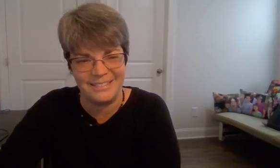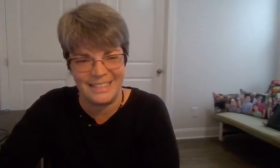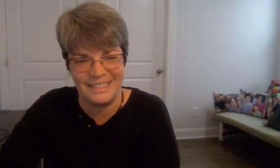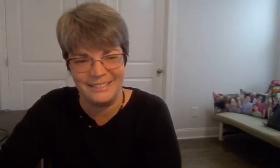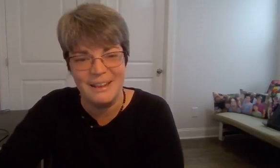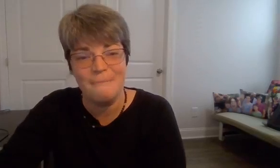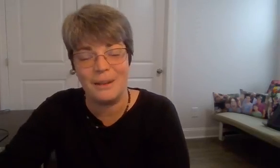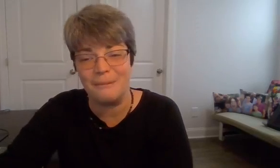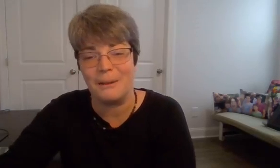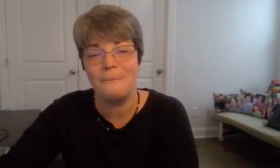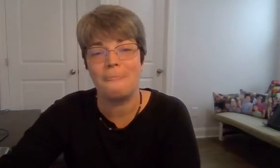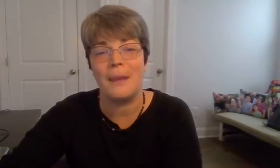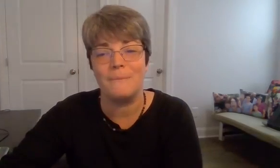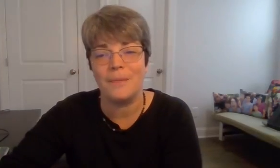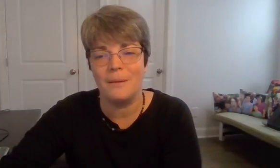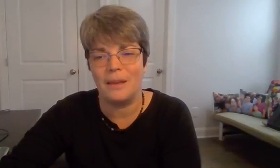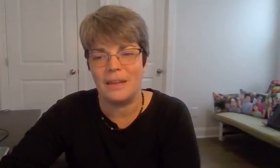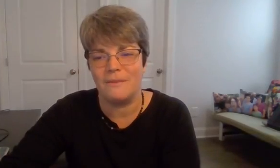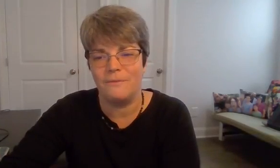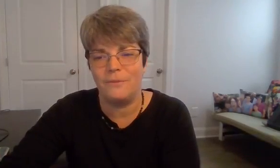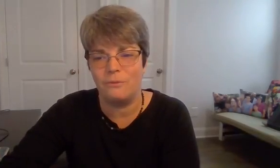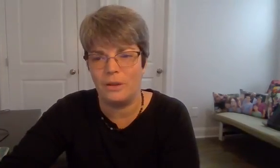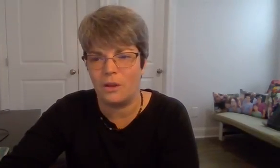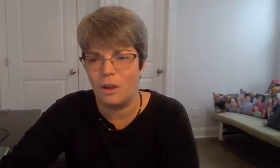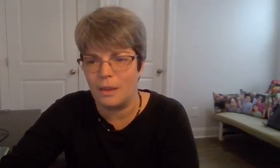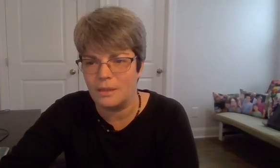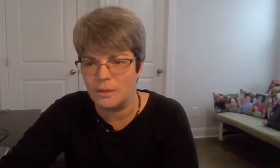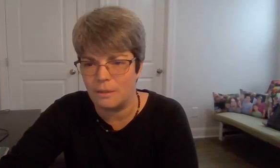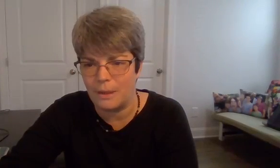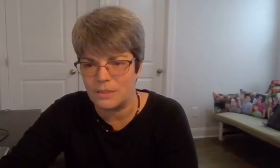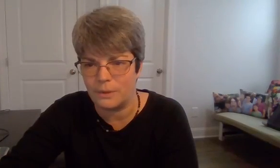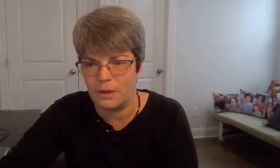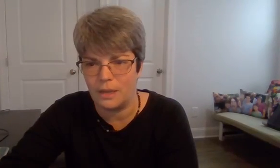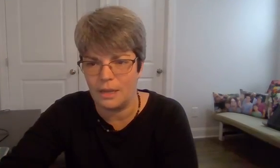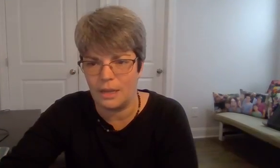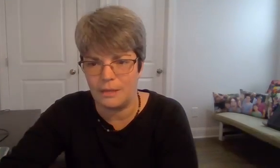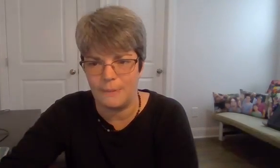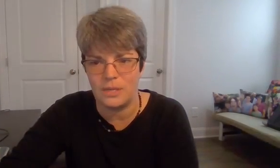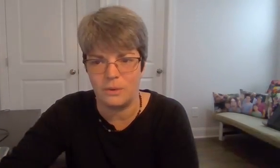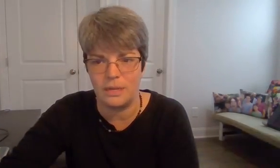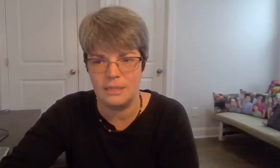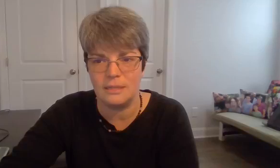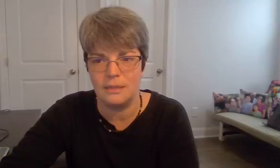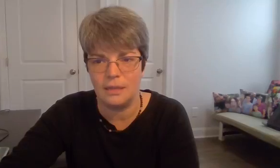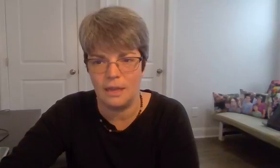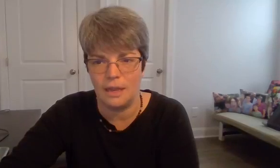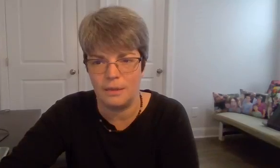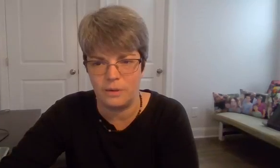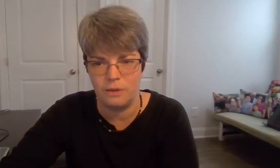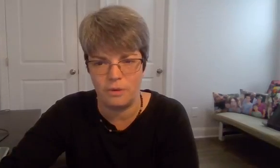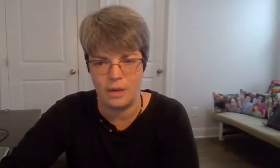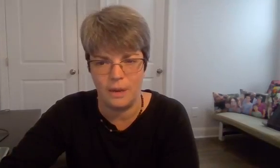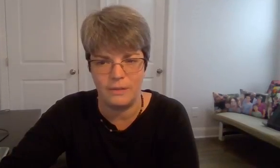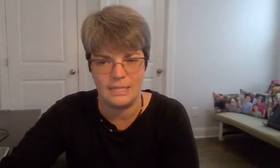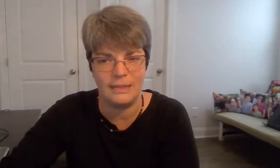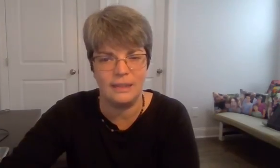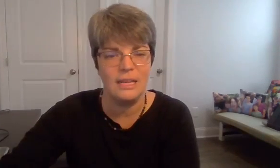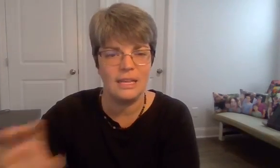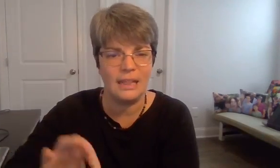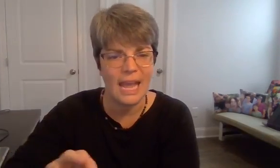have seen you. But anyway, again, feel free to call me. So the password is, it's written right above. It's